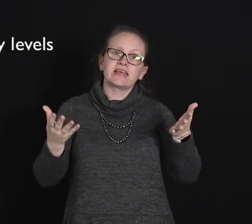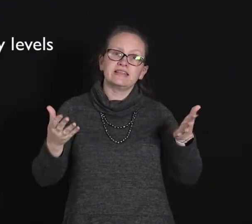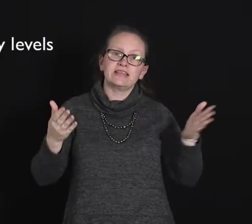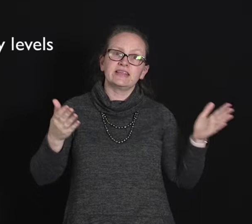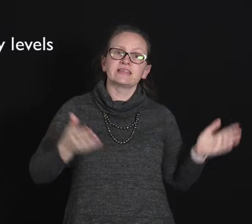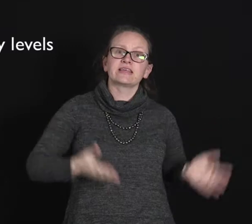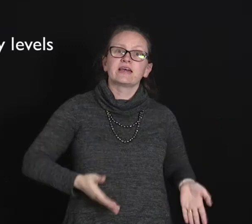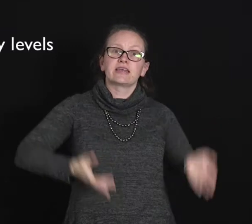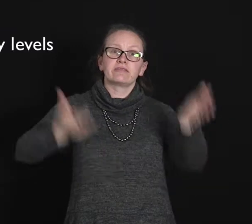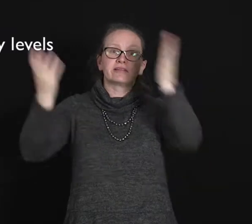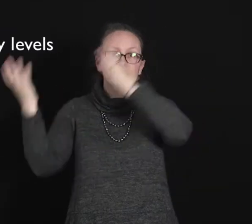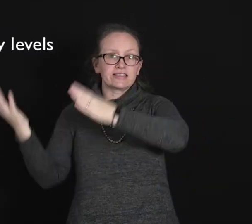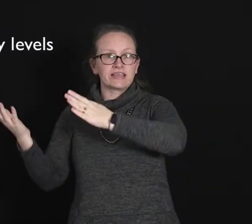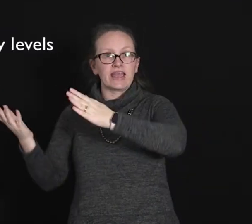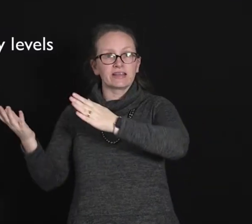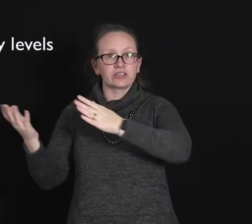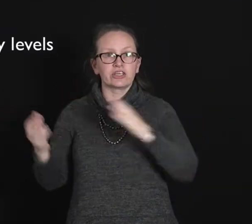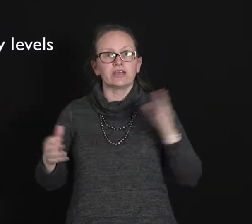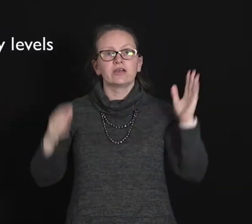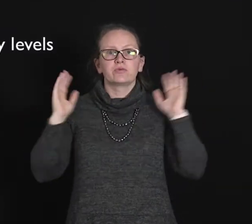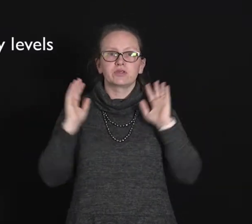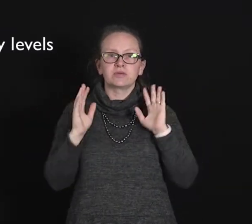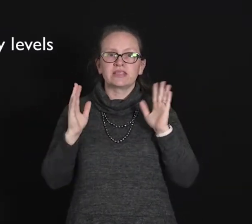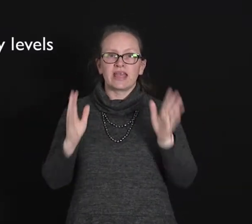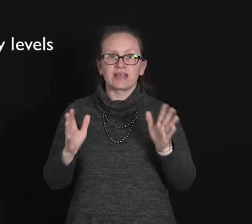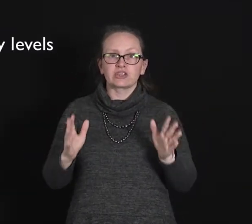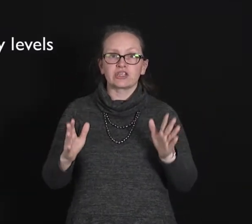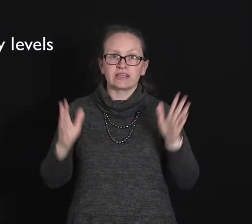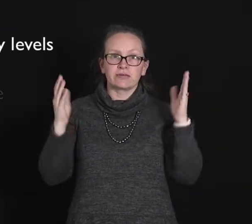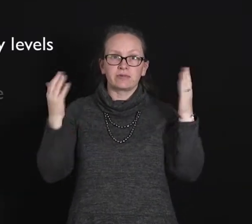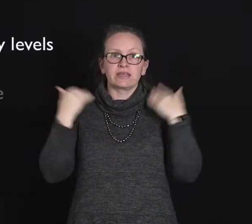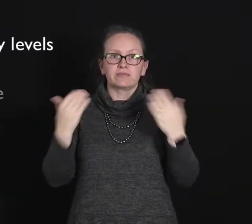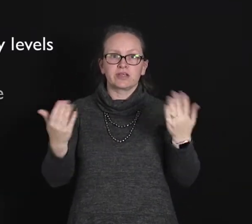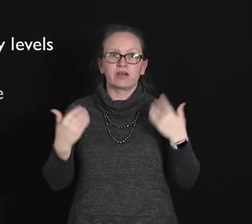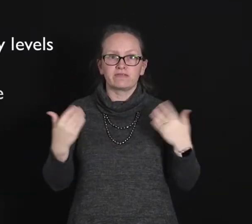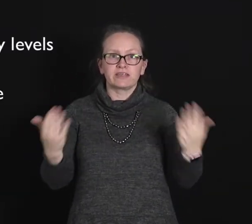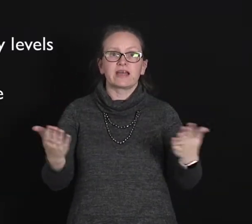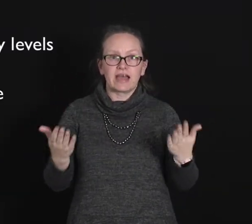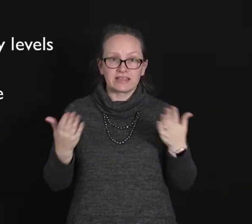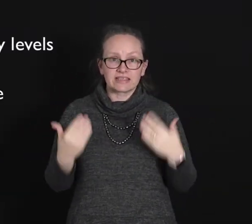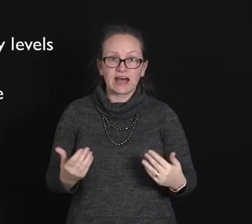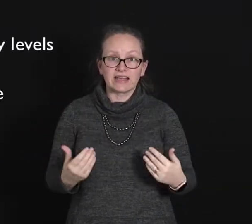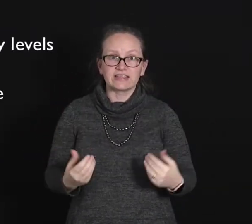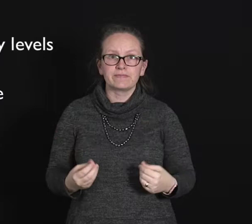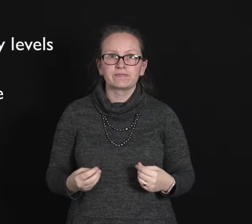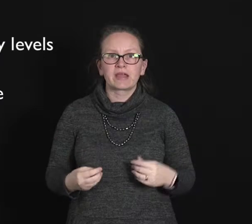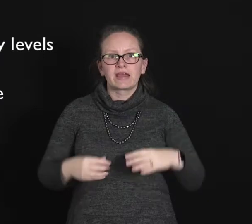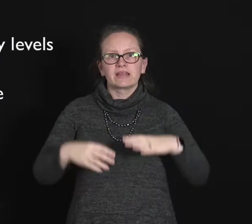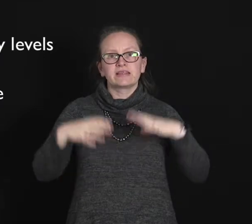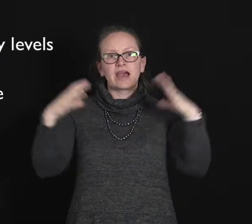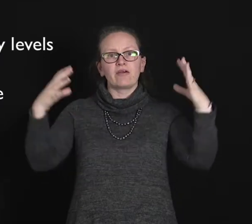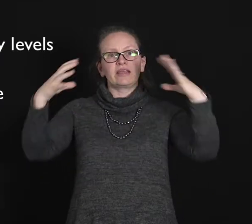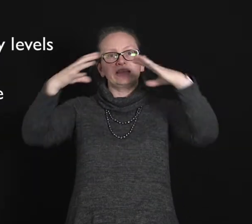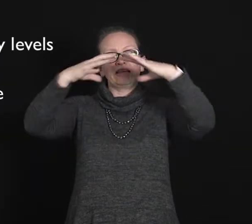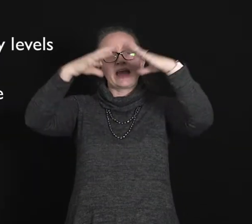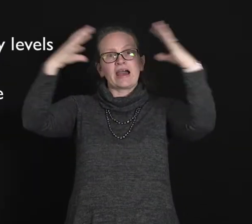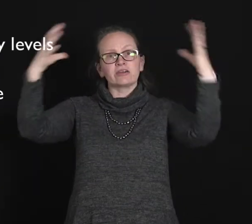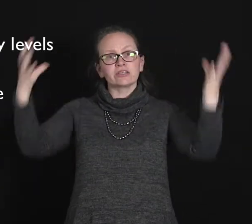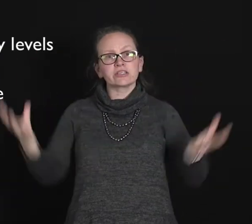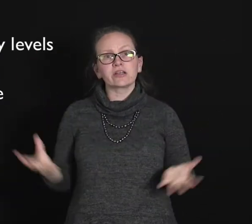did this, they released the energy, which was the energy that we observed as light. Now, in the outer surface